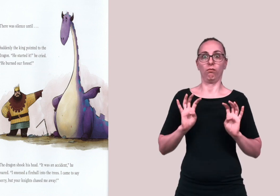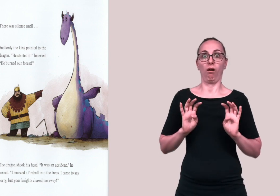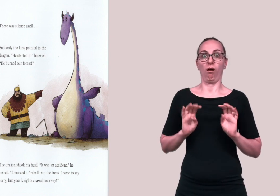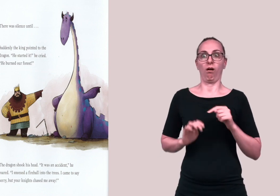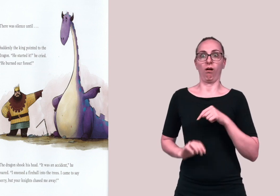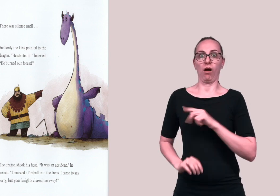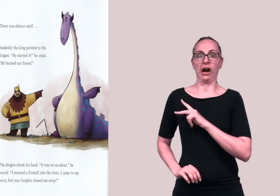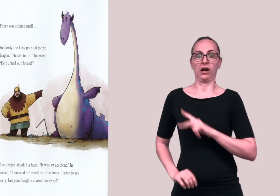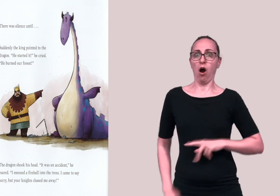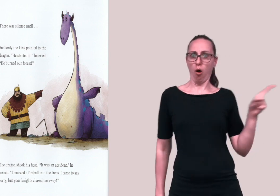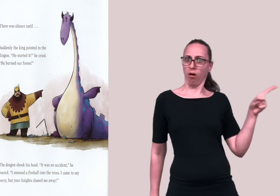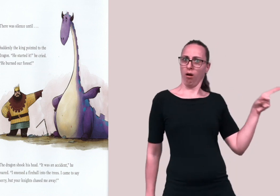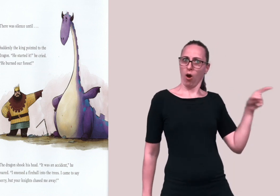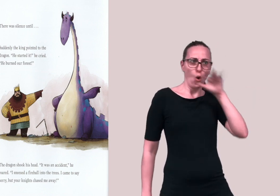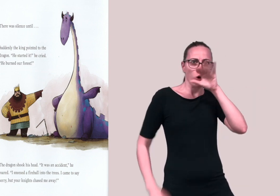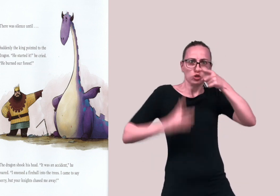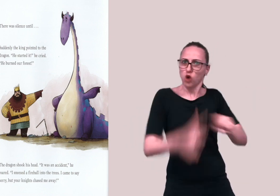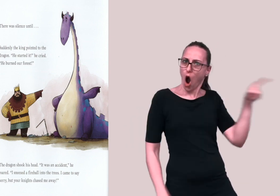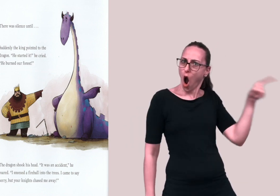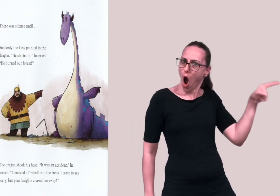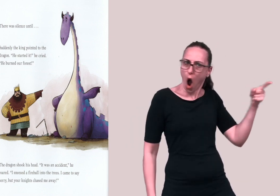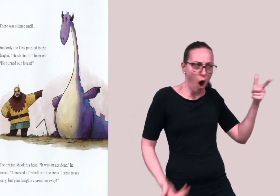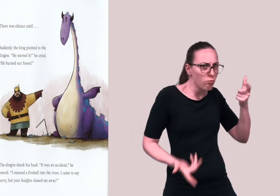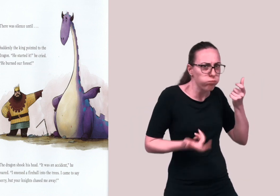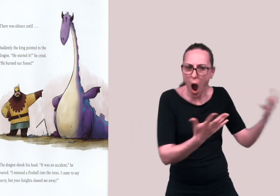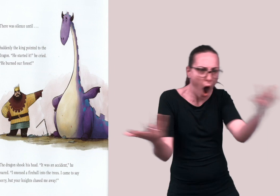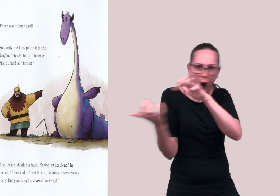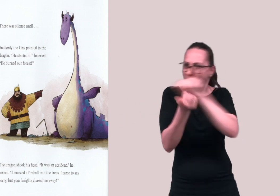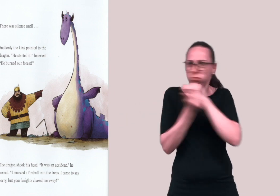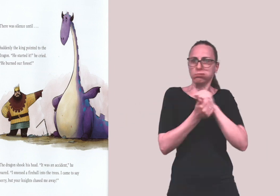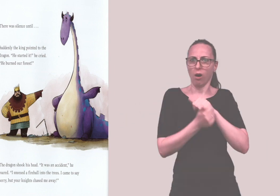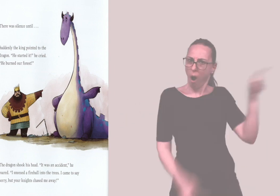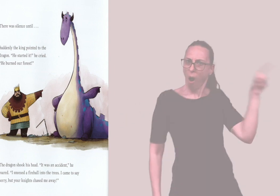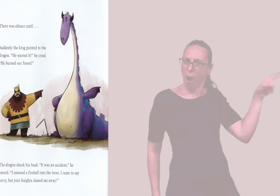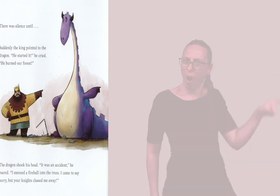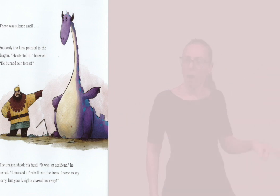There was silence until suddenly the king pointed to the dragon. "He